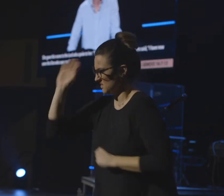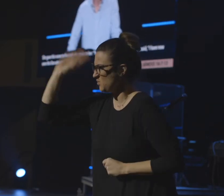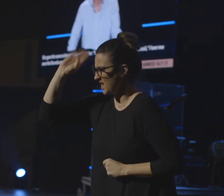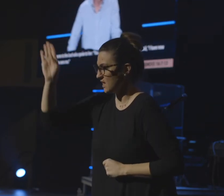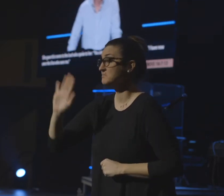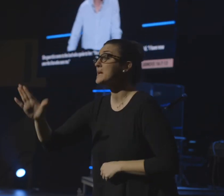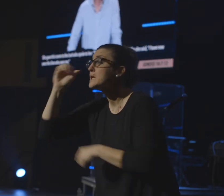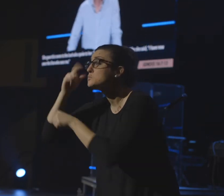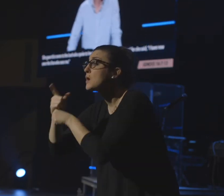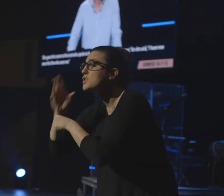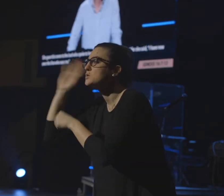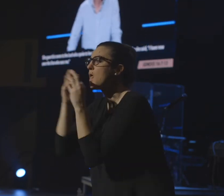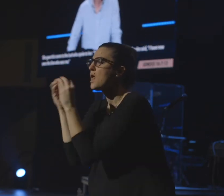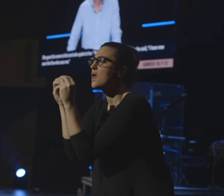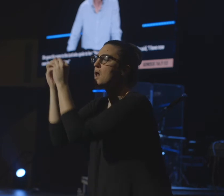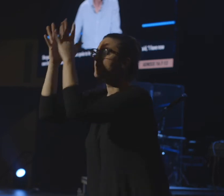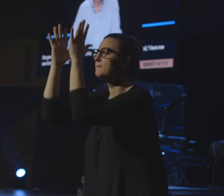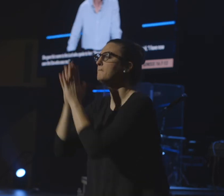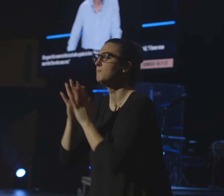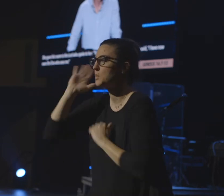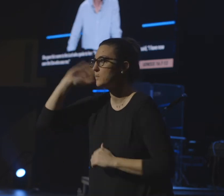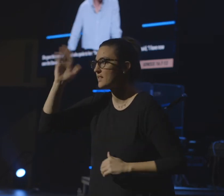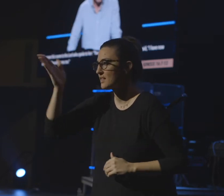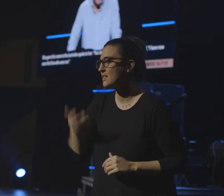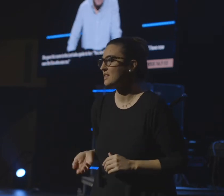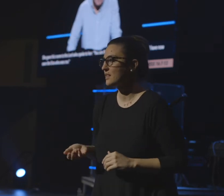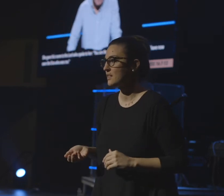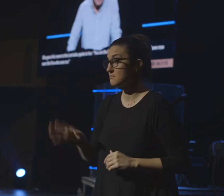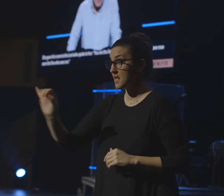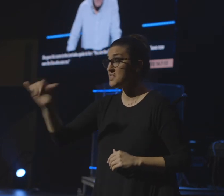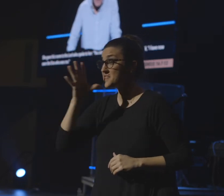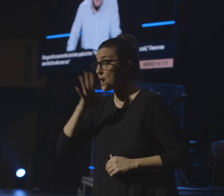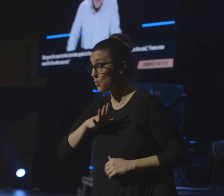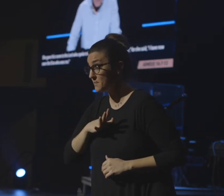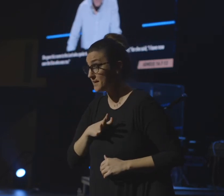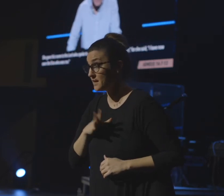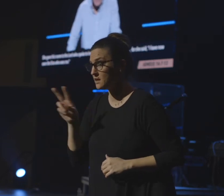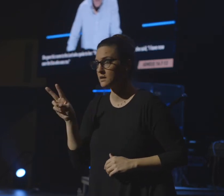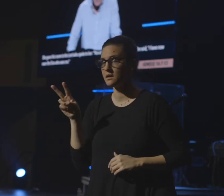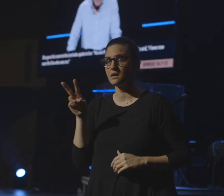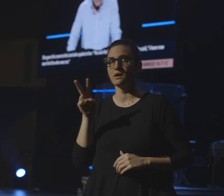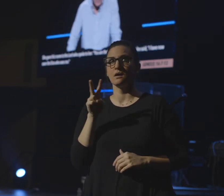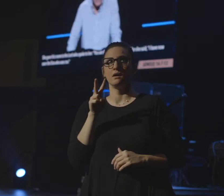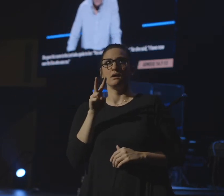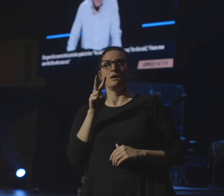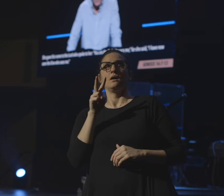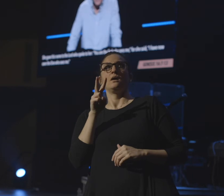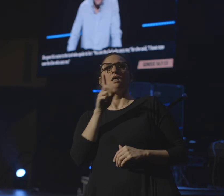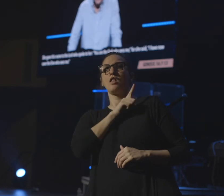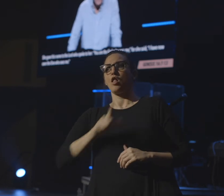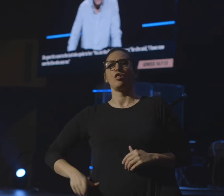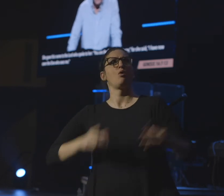right? She says, I'm going to get the name giving business to you. She then gave this name to the Lord who spoke